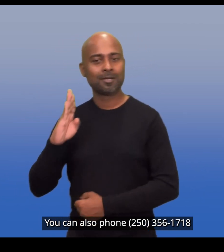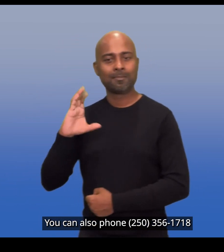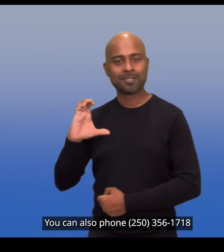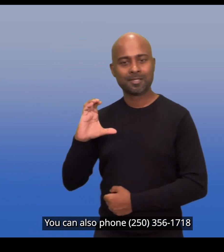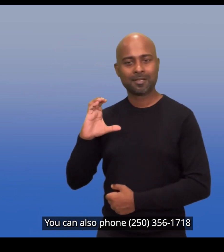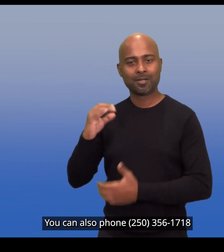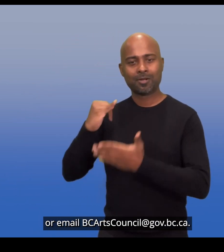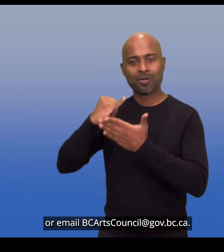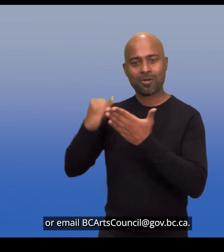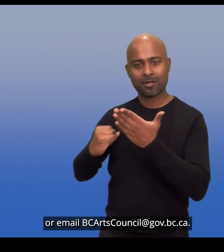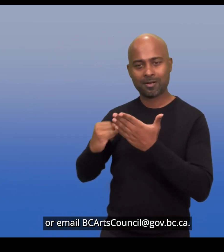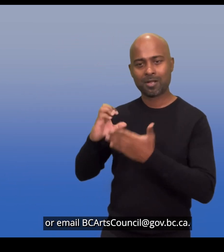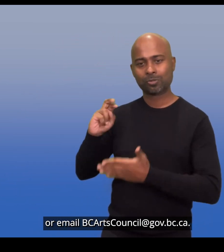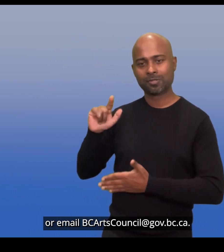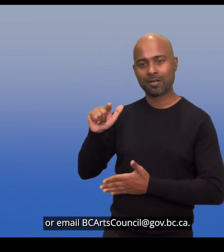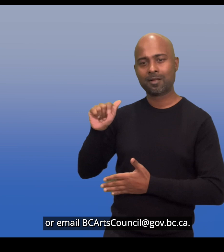250-356-1718 or email